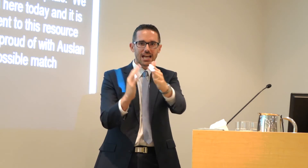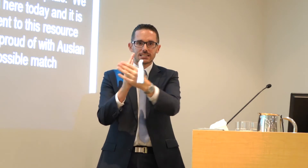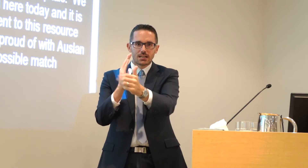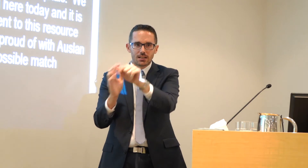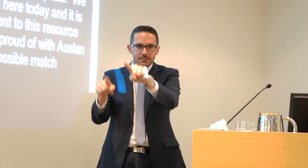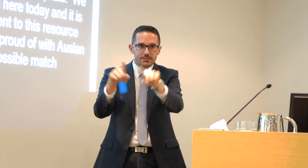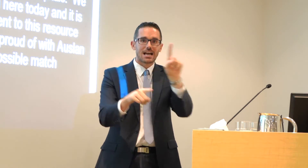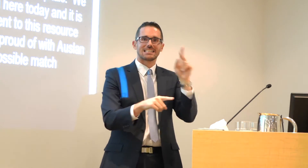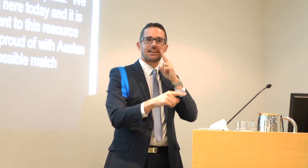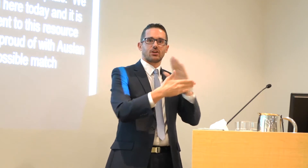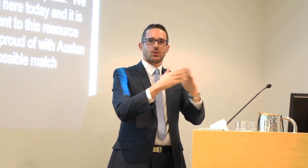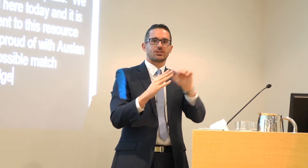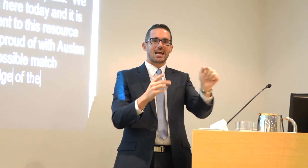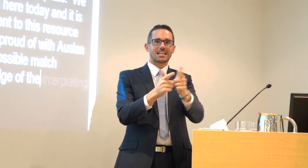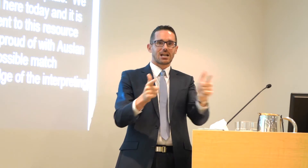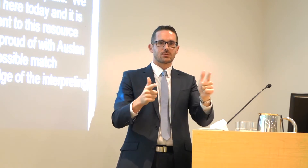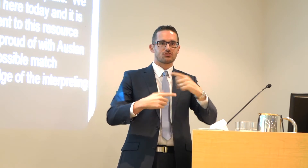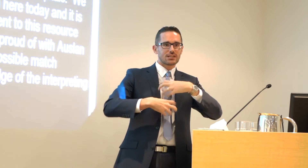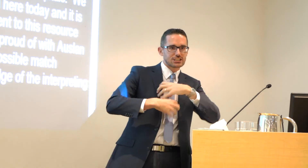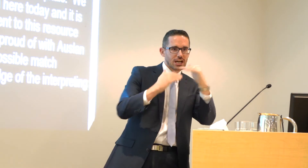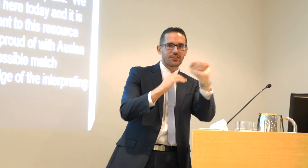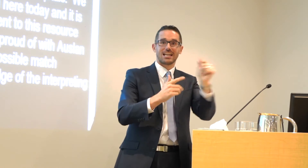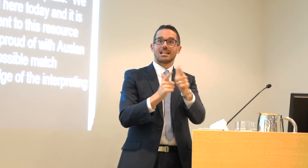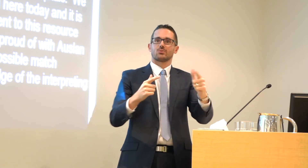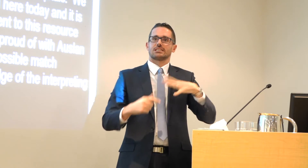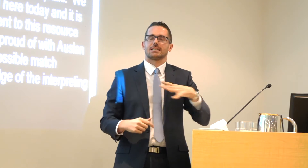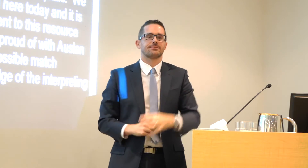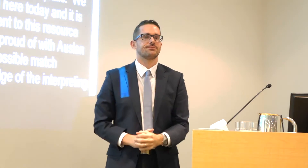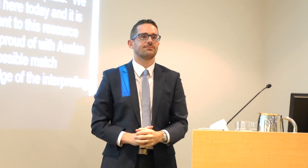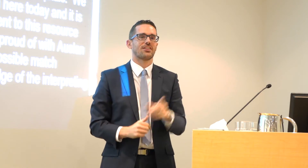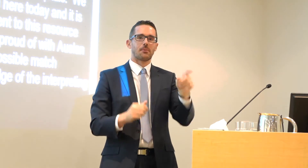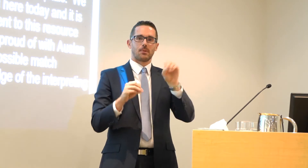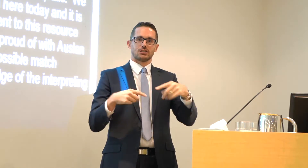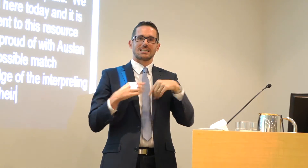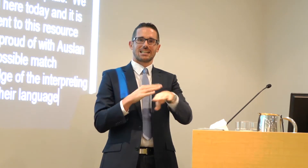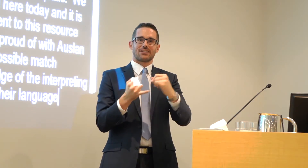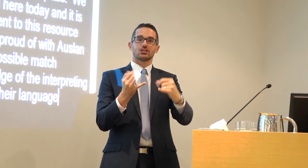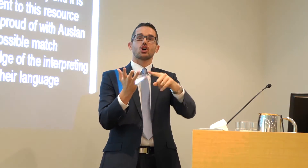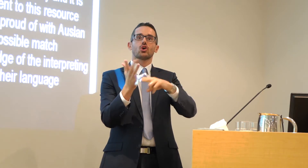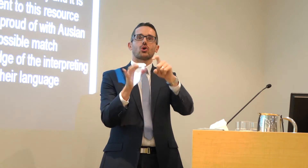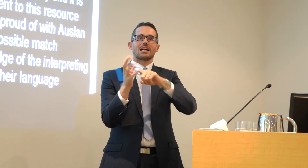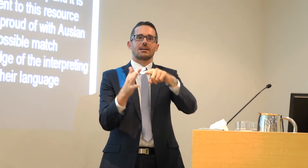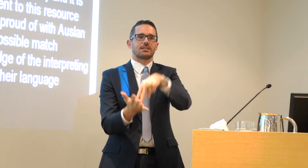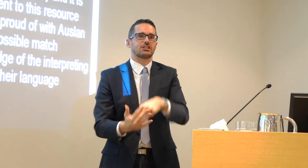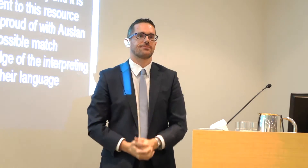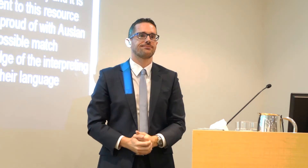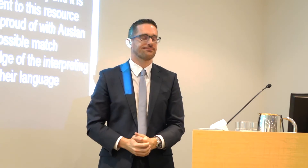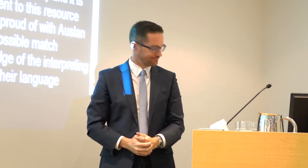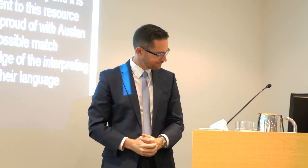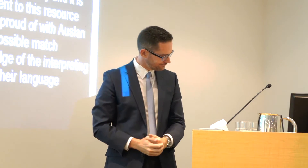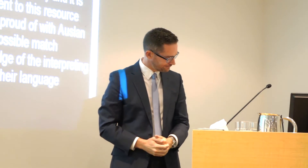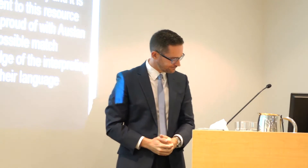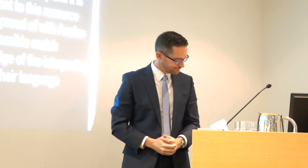in-depth knowledge of the interpreting industry and their skills, and the deaf community and their language register and language needs. And that puts us in a very